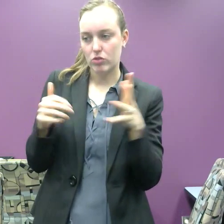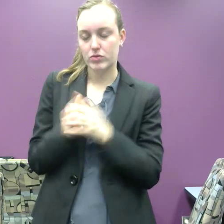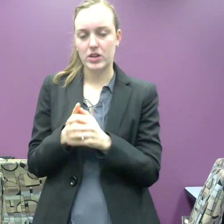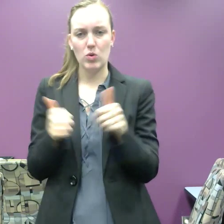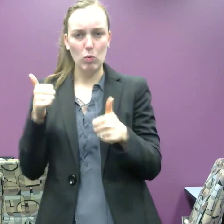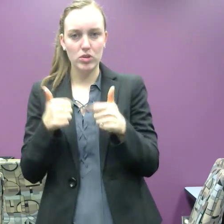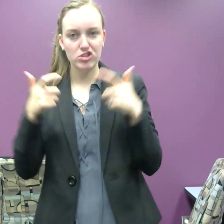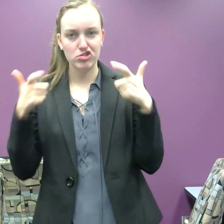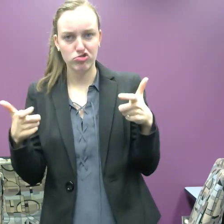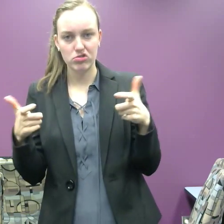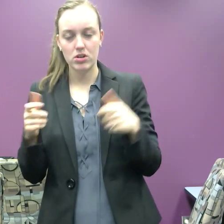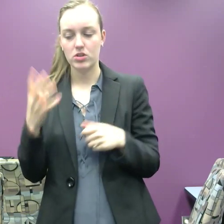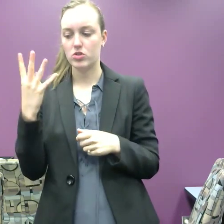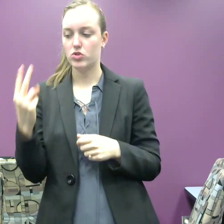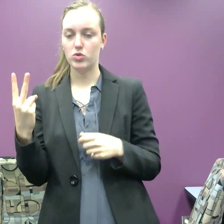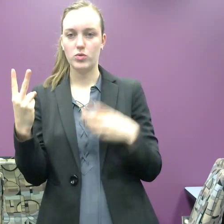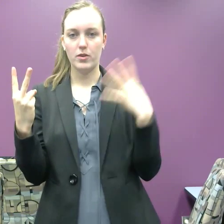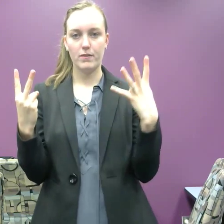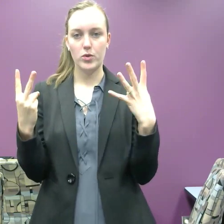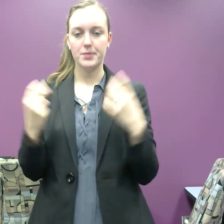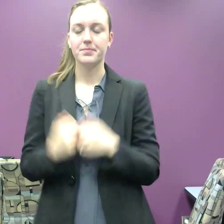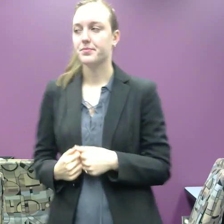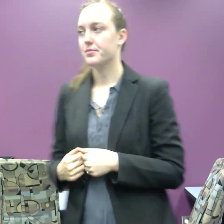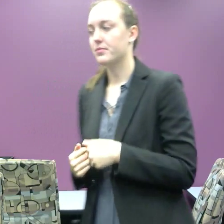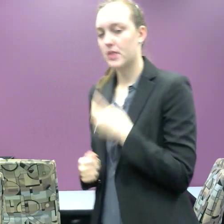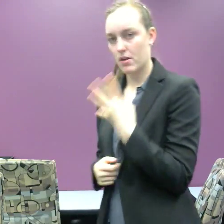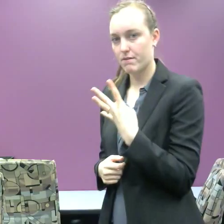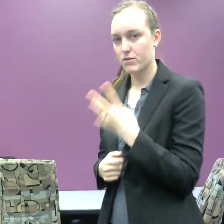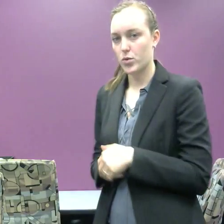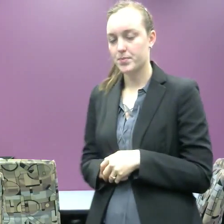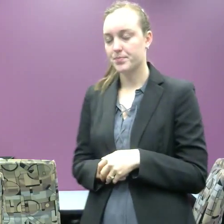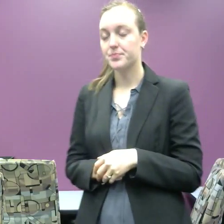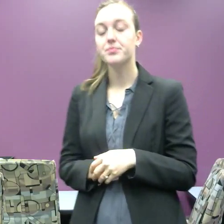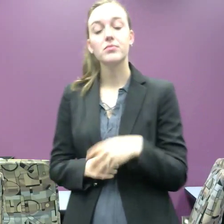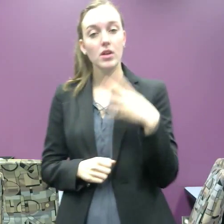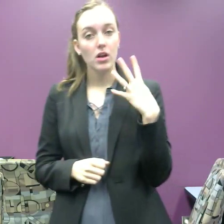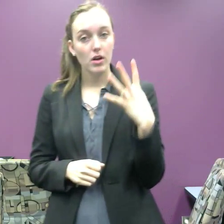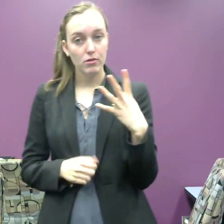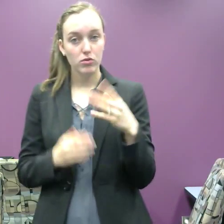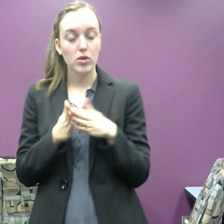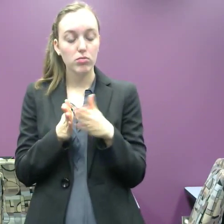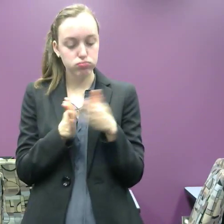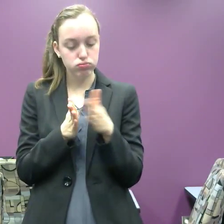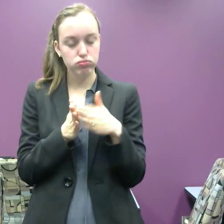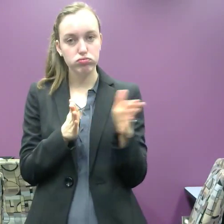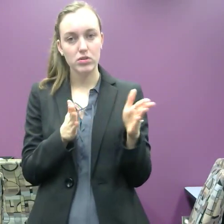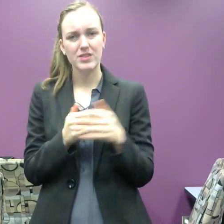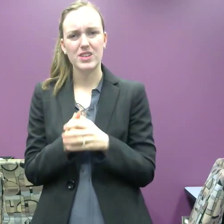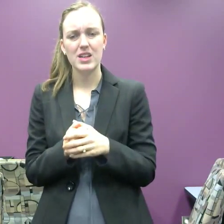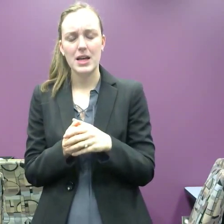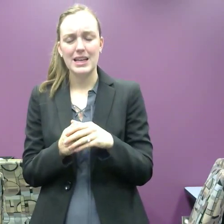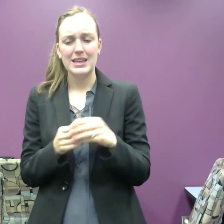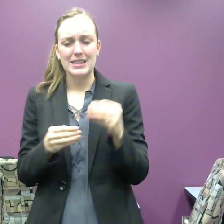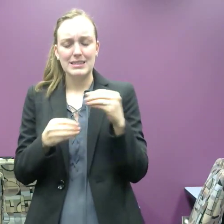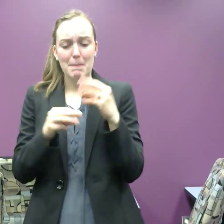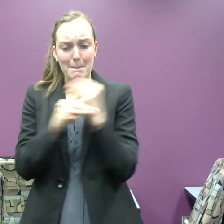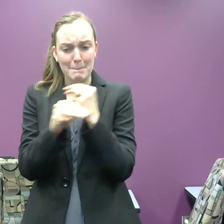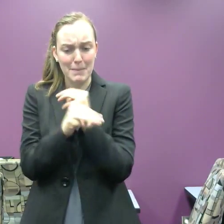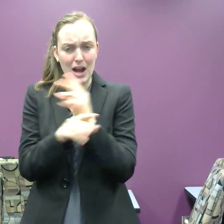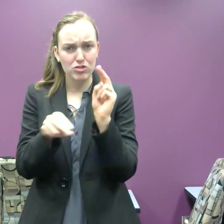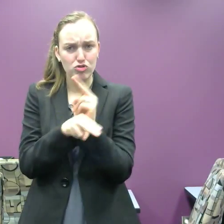larger? 4 is the larger number. And in mathematics, we use symbol that looks like that